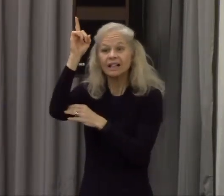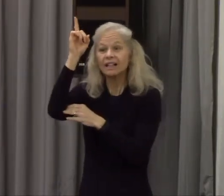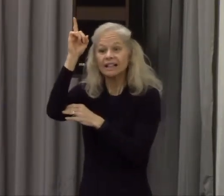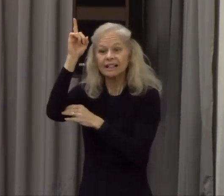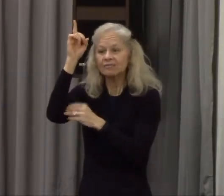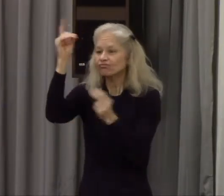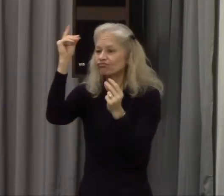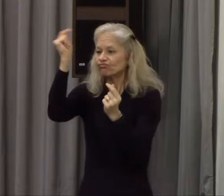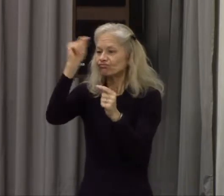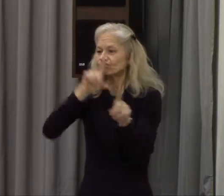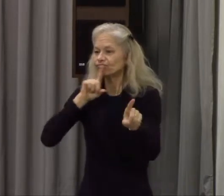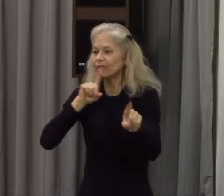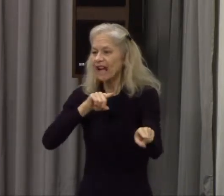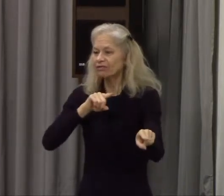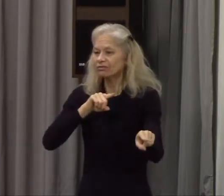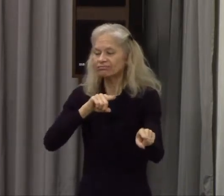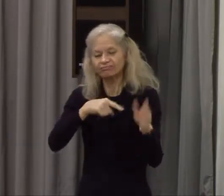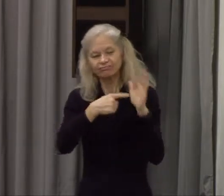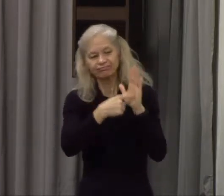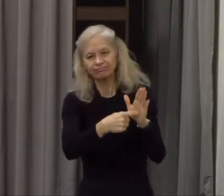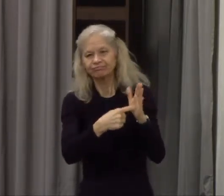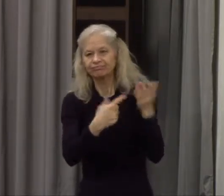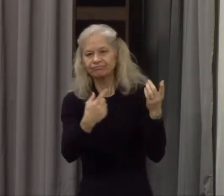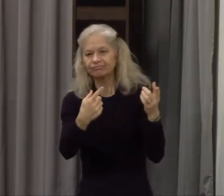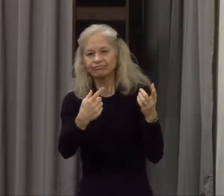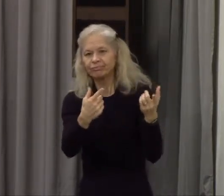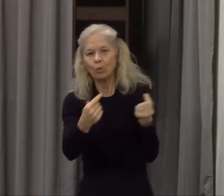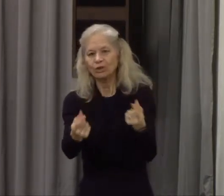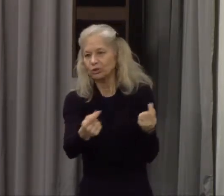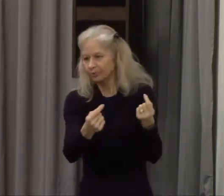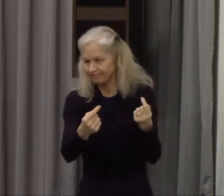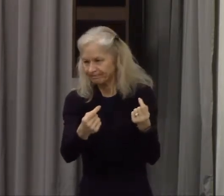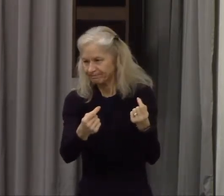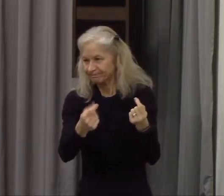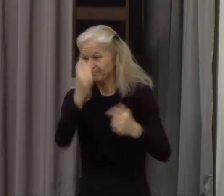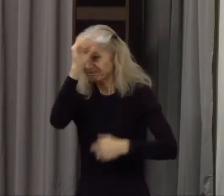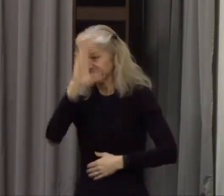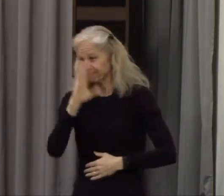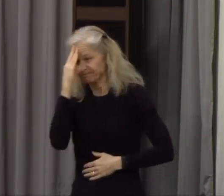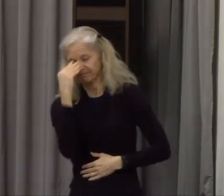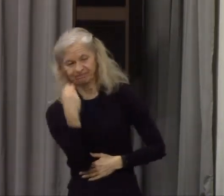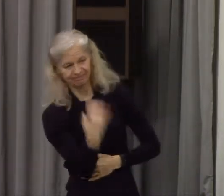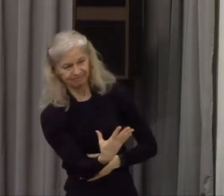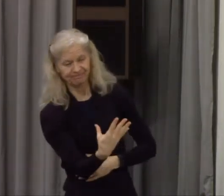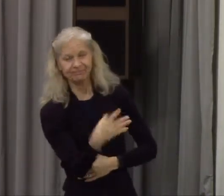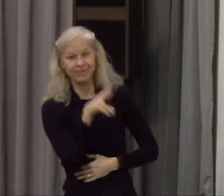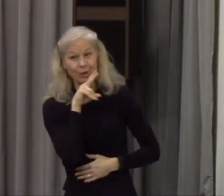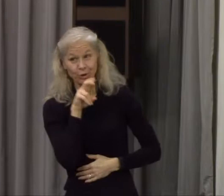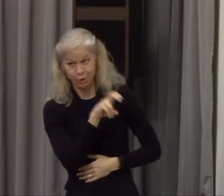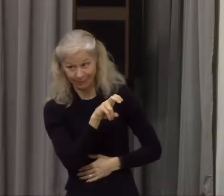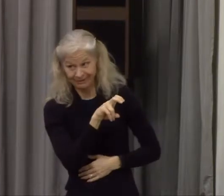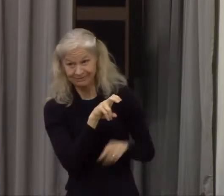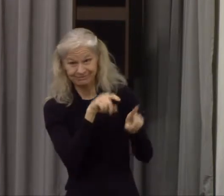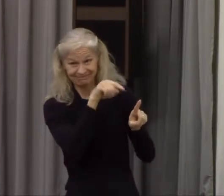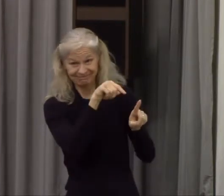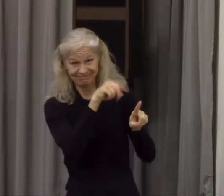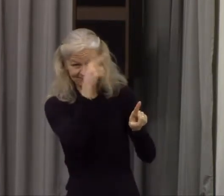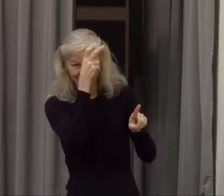will put enmity between thee," the devil, "and the woman, and between thy seed and her seed. It